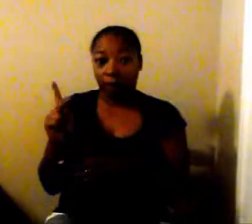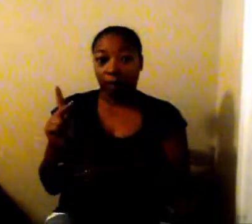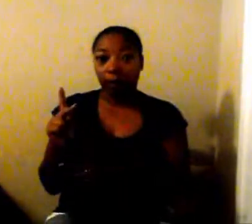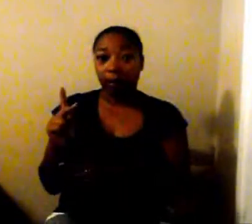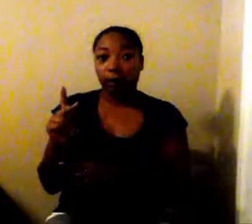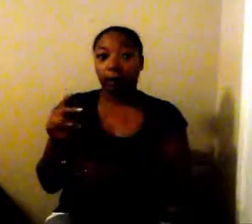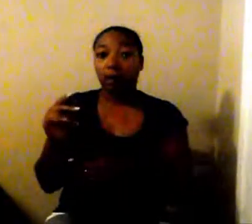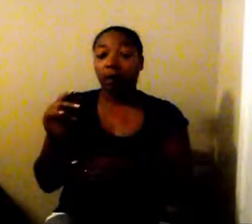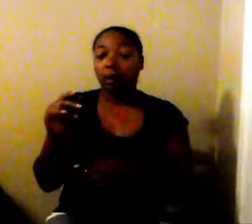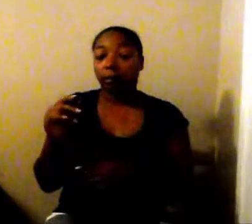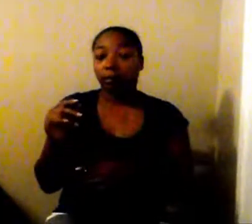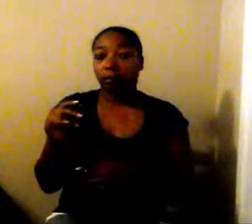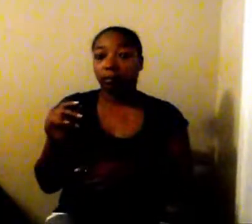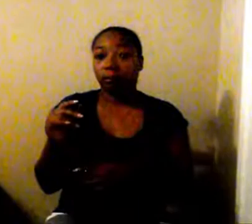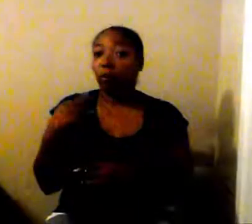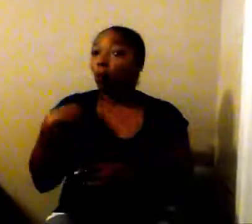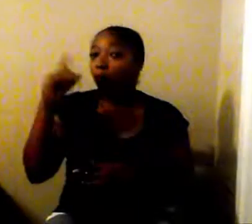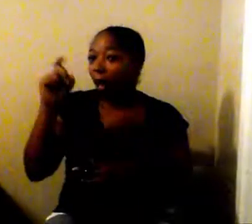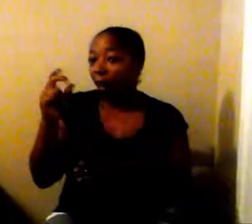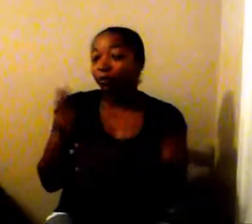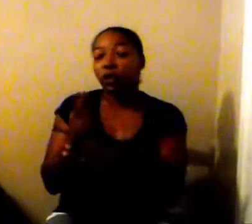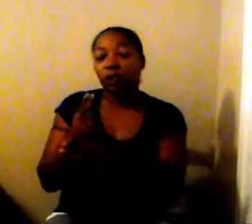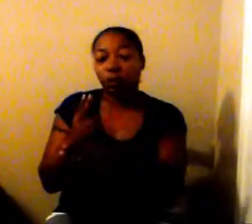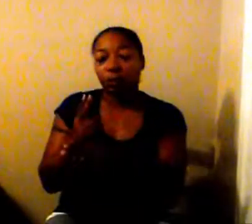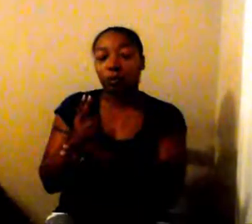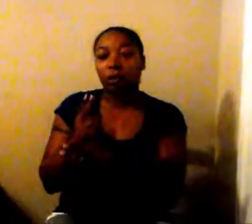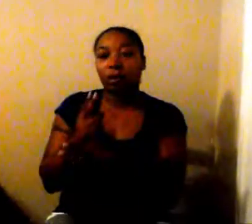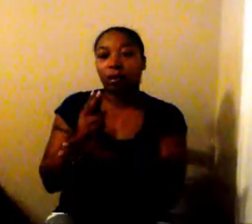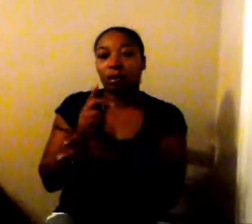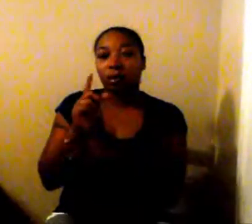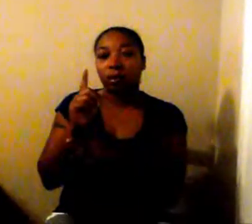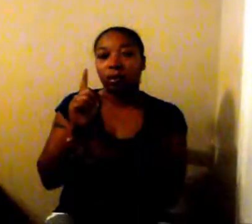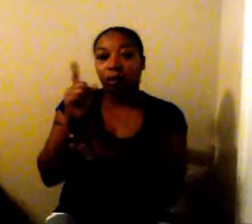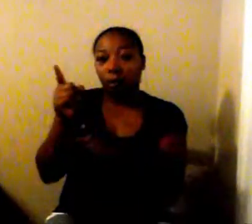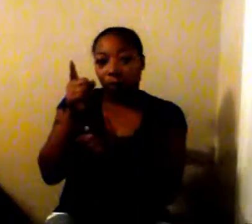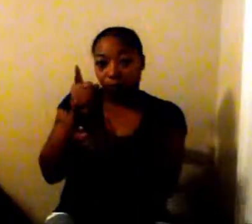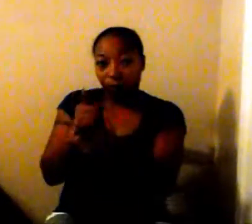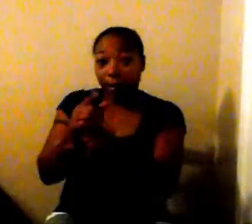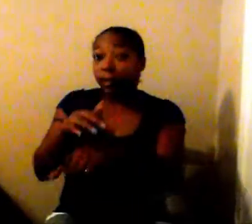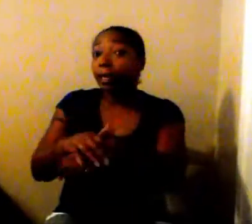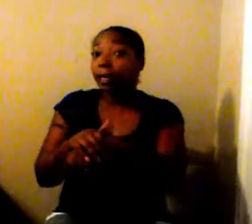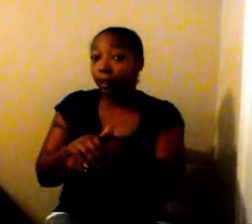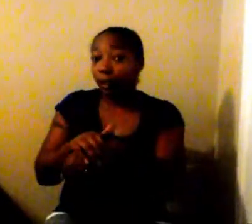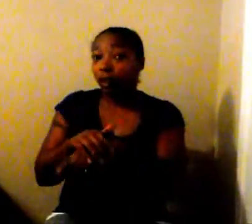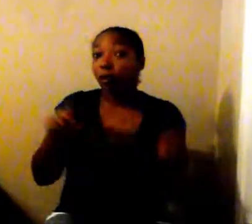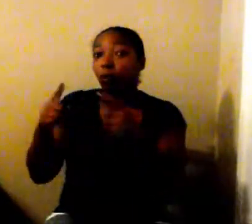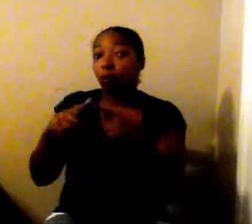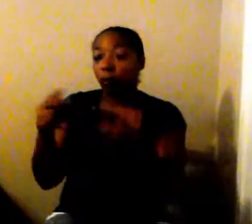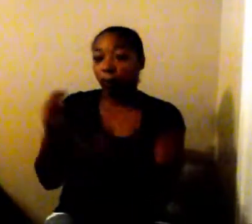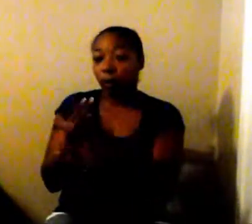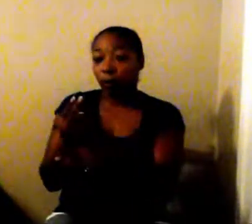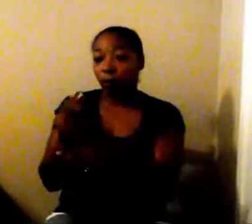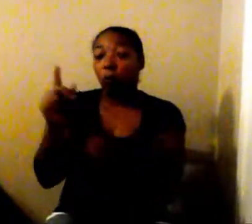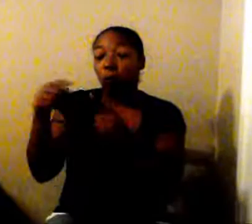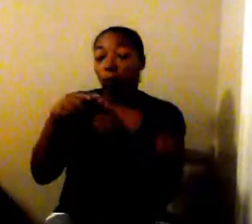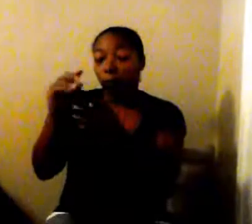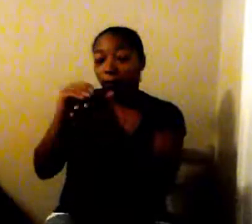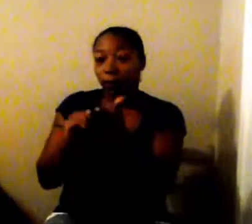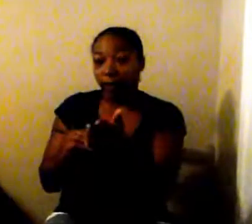okay? We have to use correct English when we're filling out